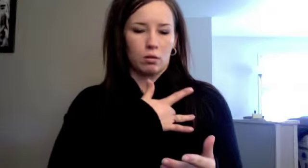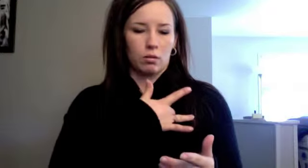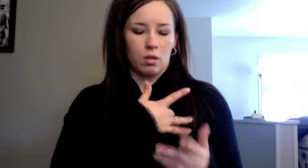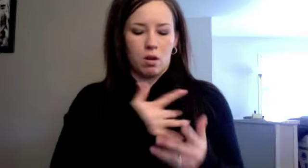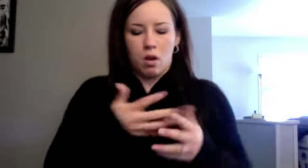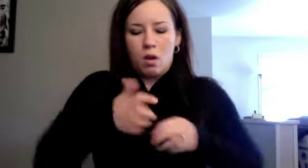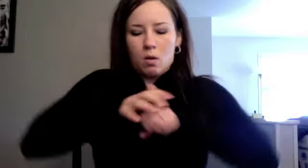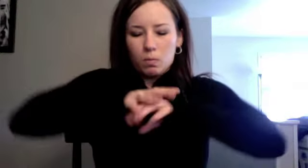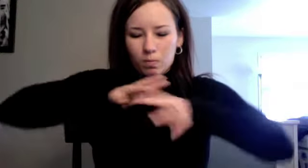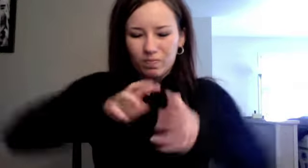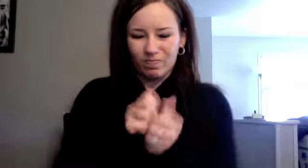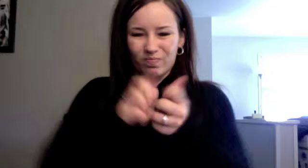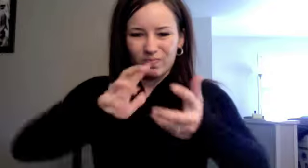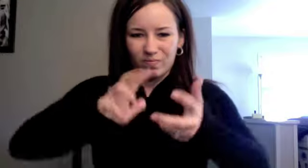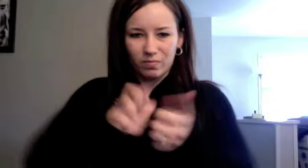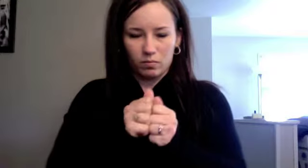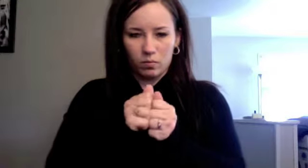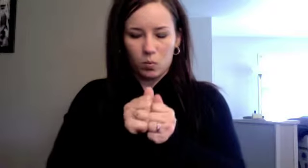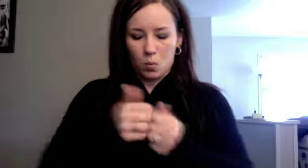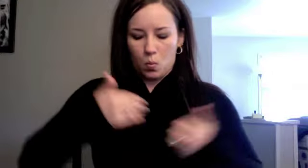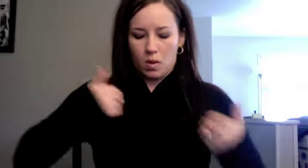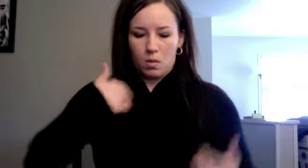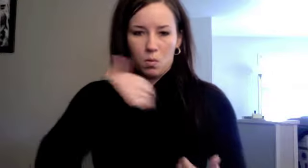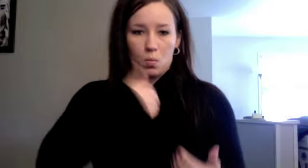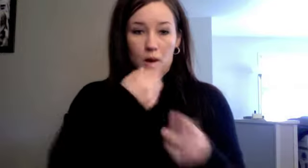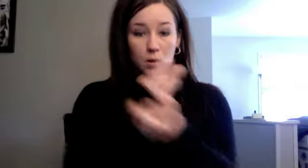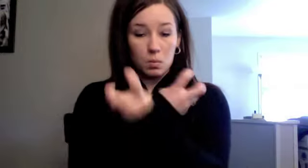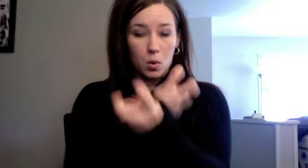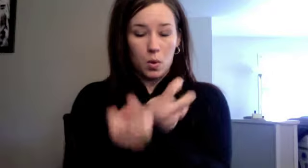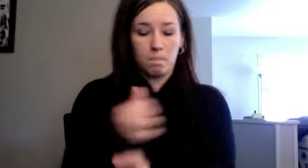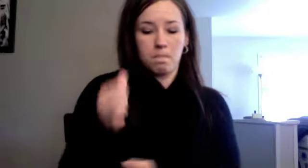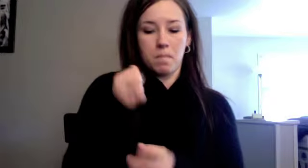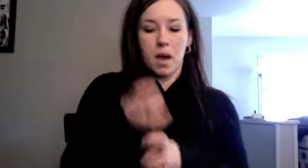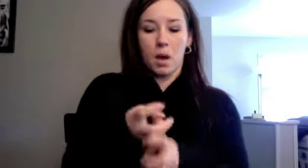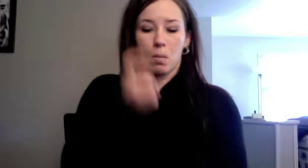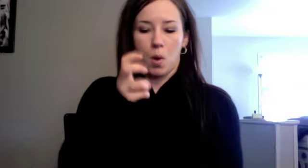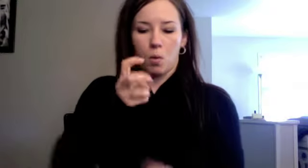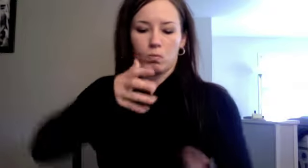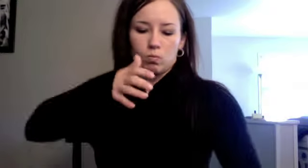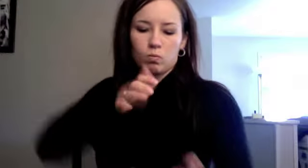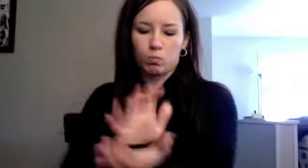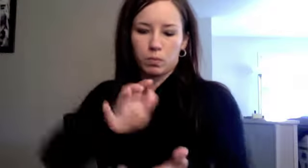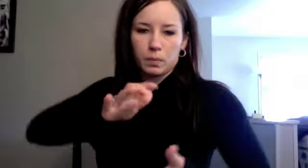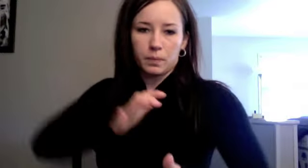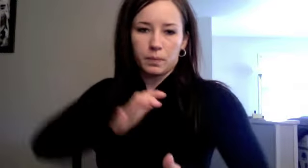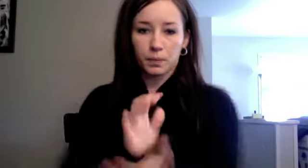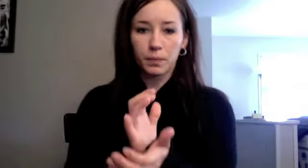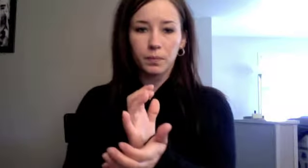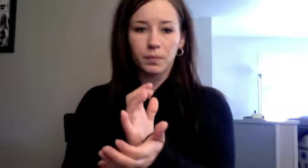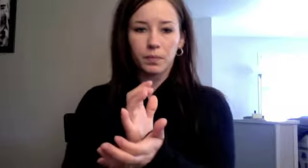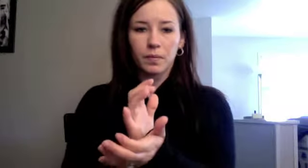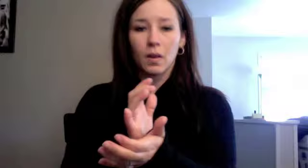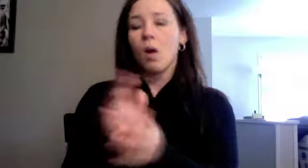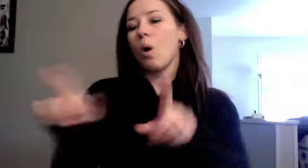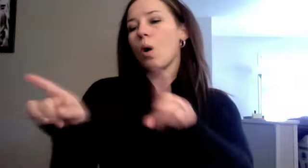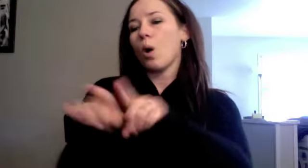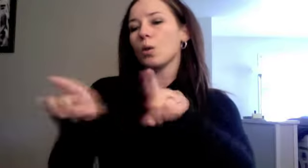and the backbone. This, combined with breathing into the casualty's airway, usually the mouth, can supply oxygen